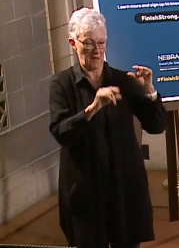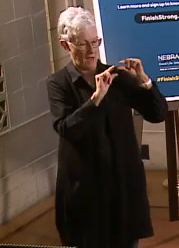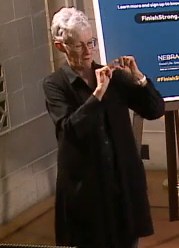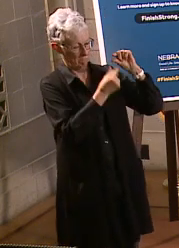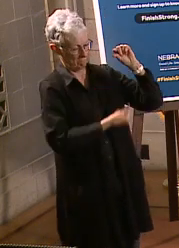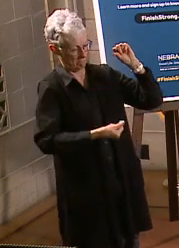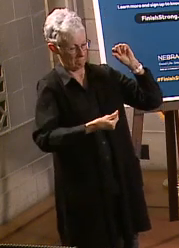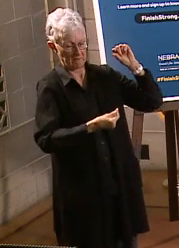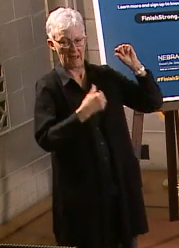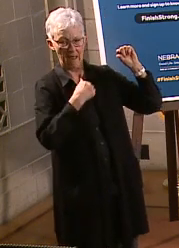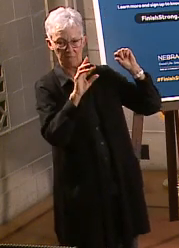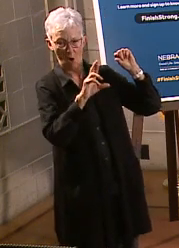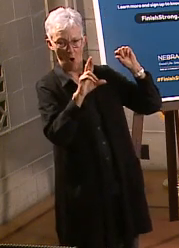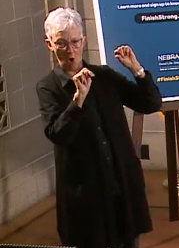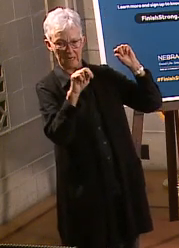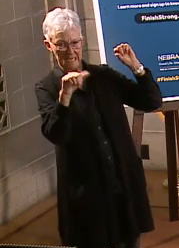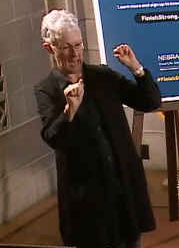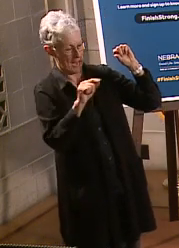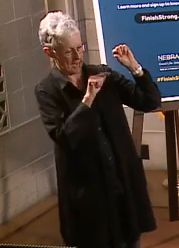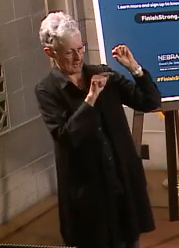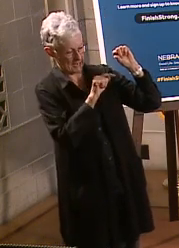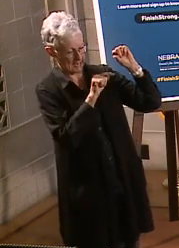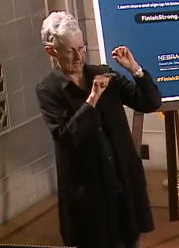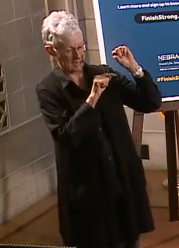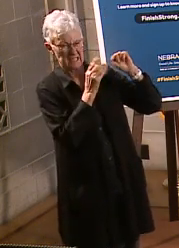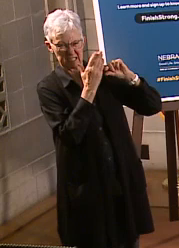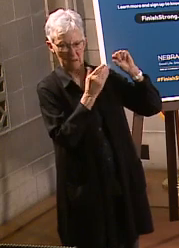So that's all I have.